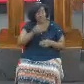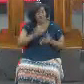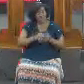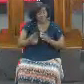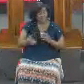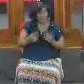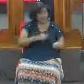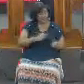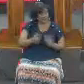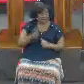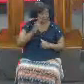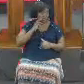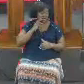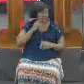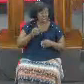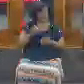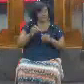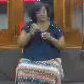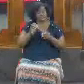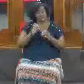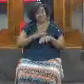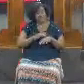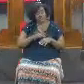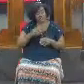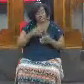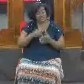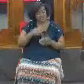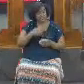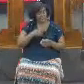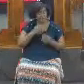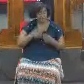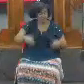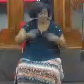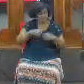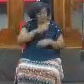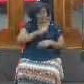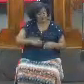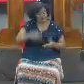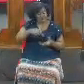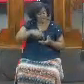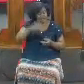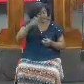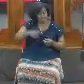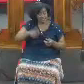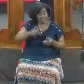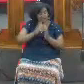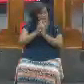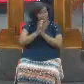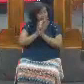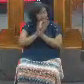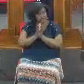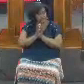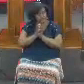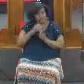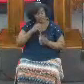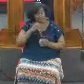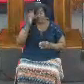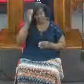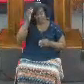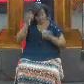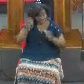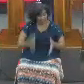baptismal waters are stirred. It's me, oh Lord, it's me that's standing in the need of prayer. Not the